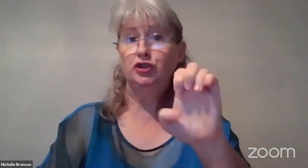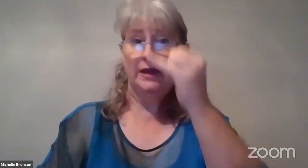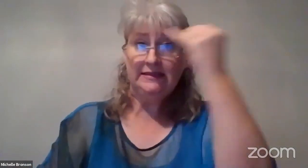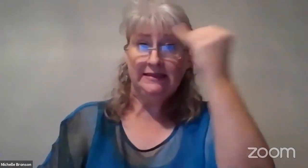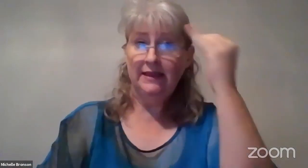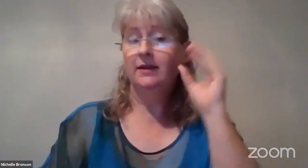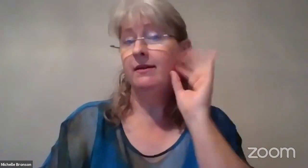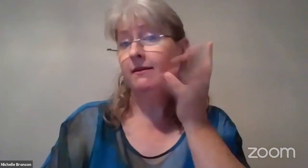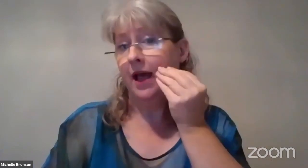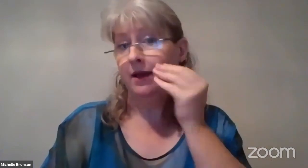for that.